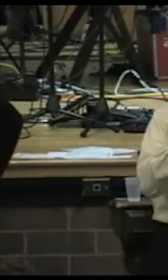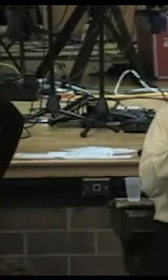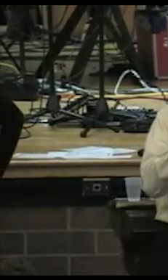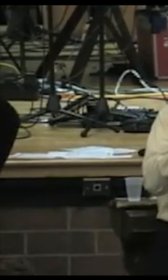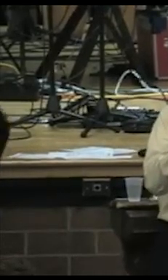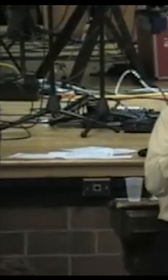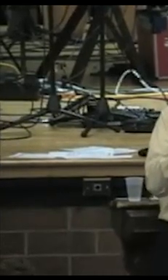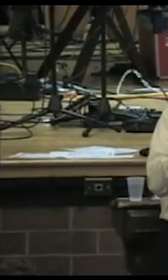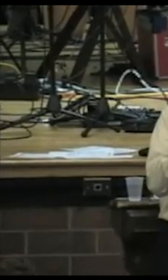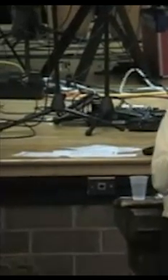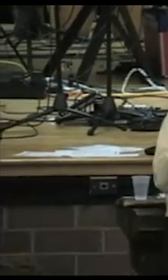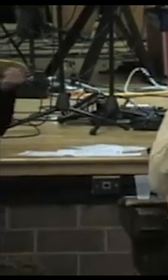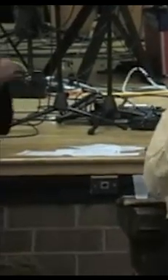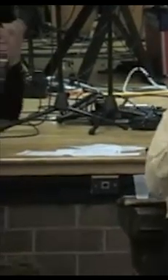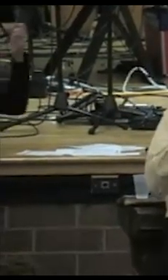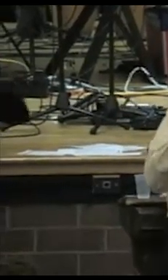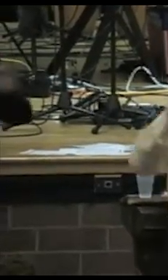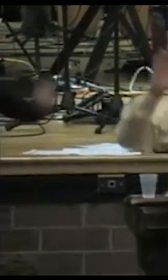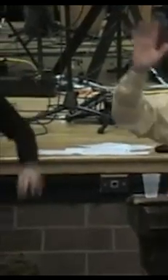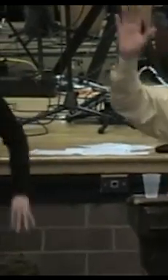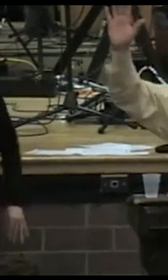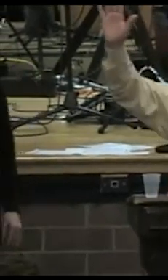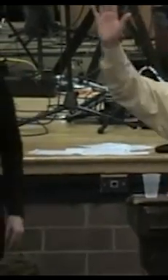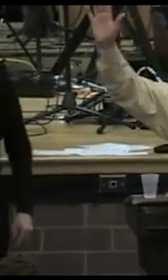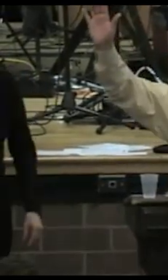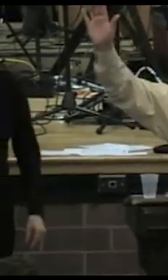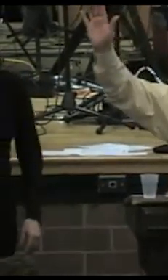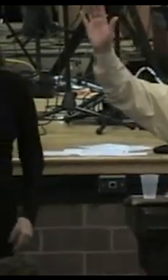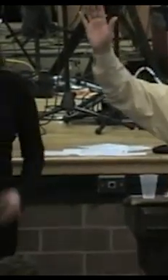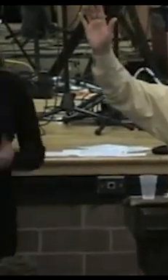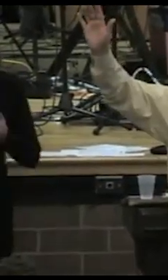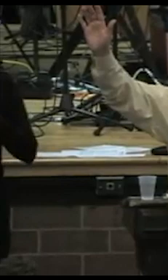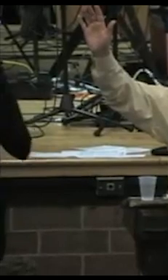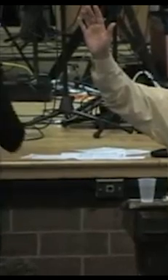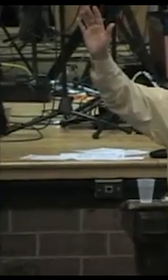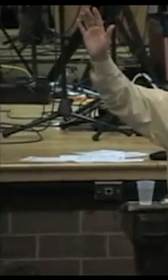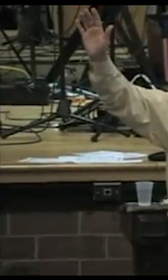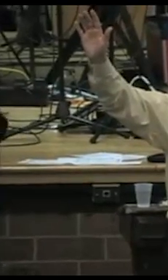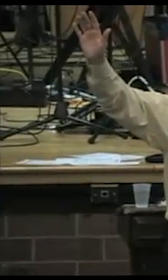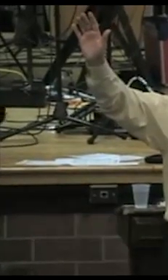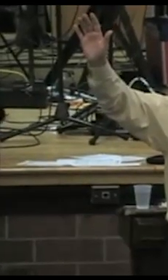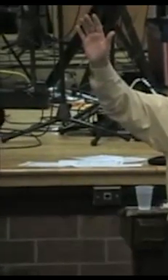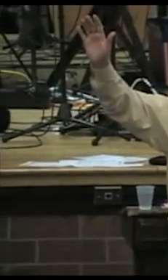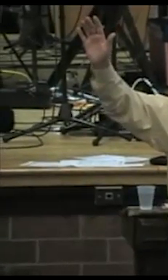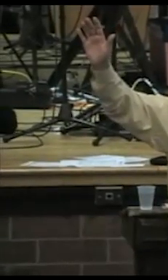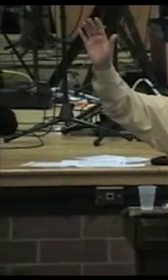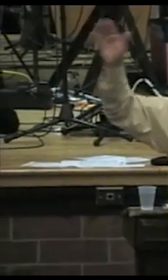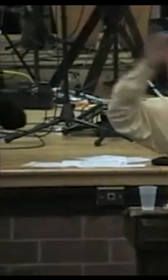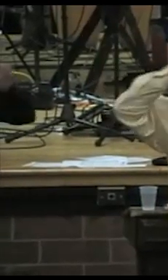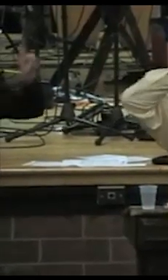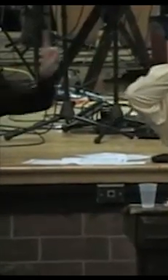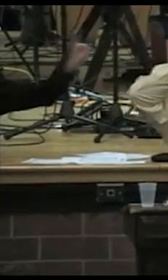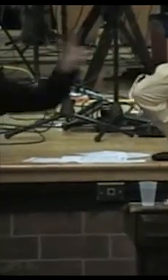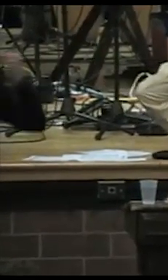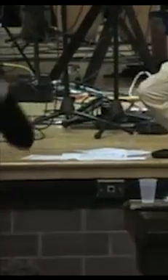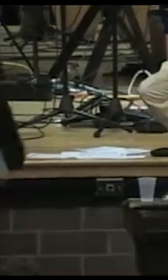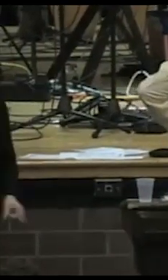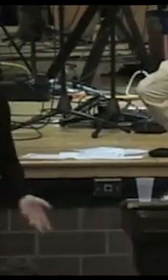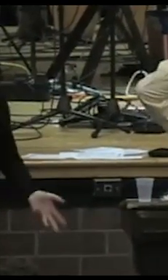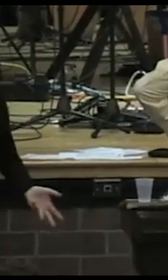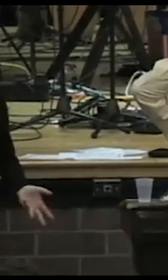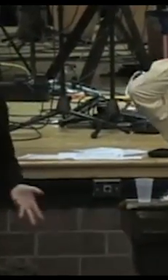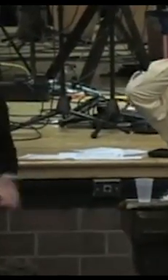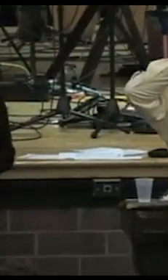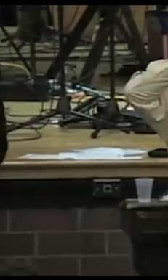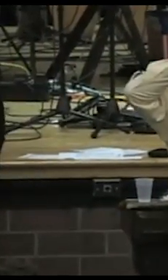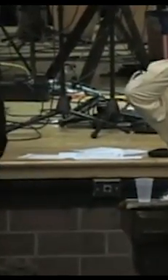And so now she's pulling back. Well, then you pull back. How many people have seen that in some people's lives? It's from the pit of hell. Let me tell you something. Marriage